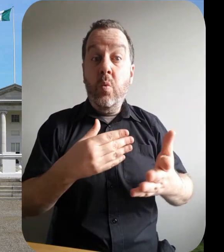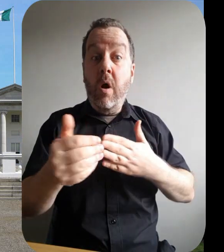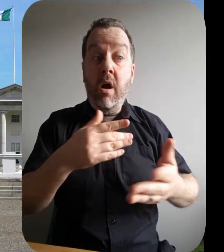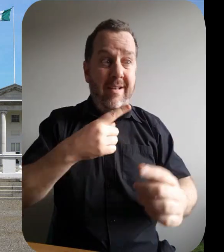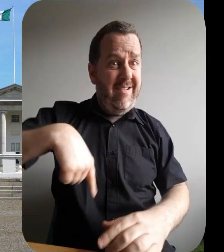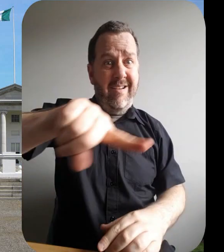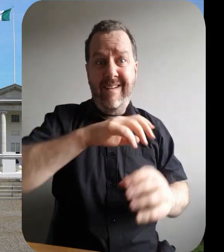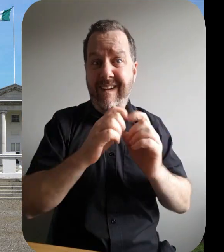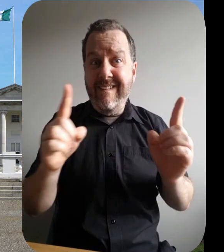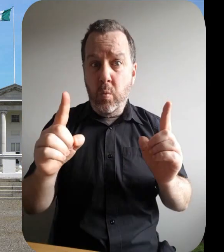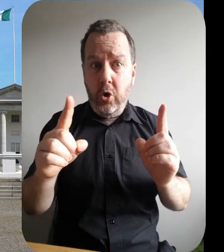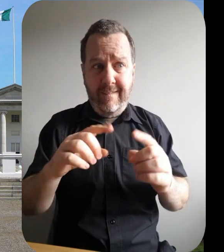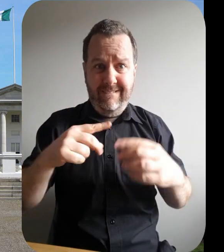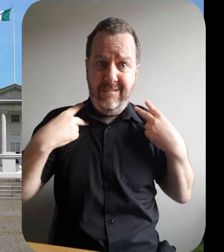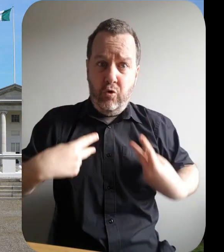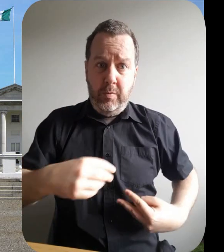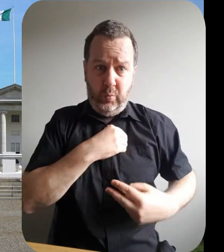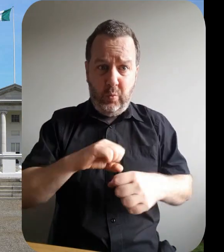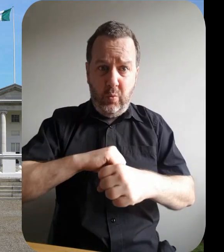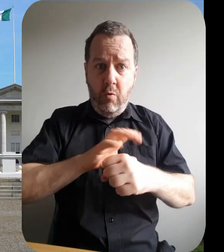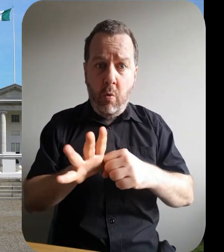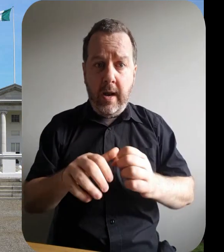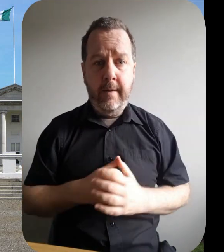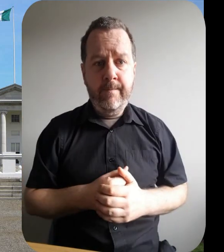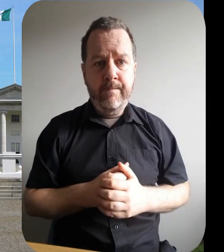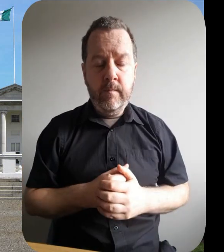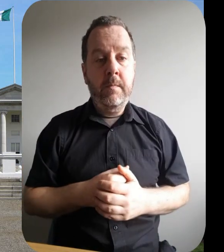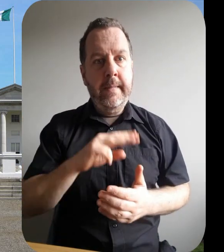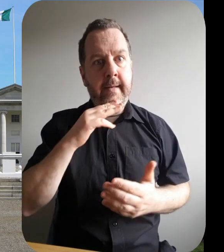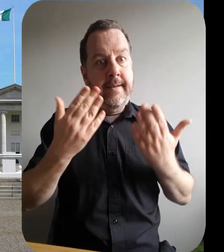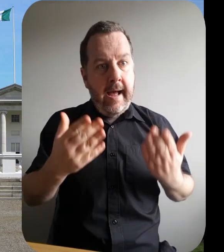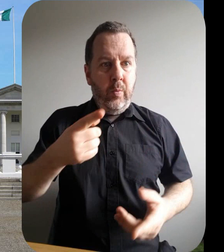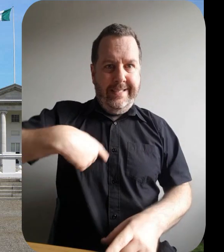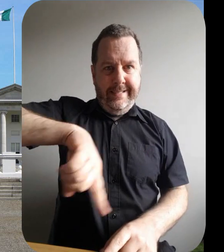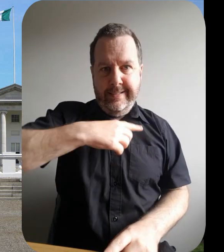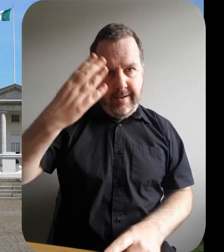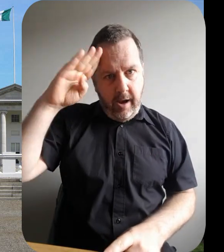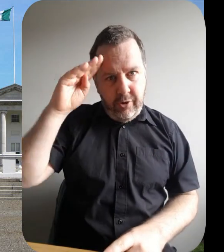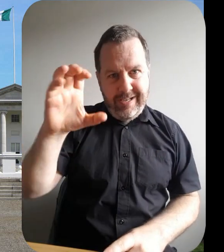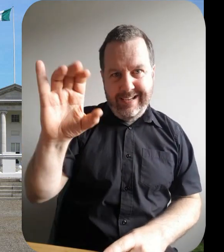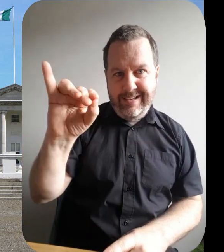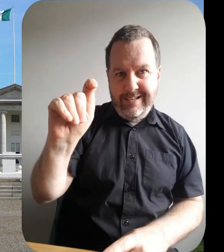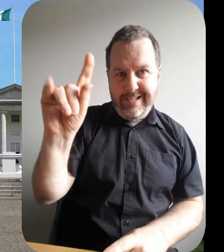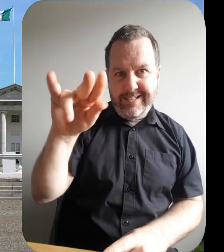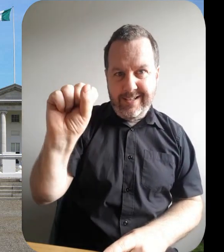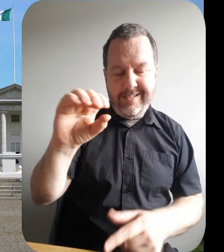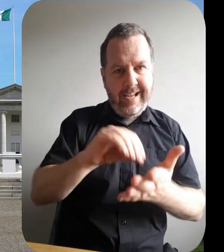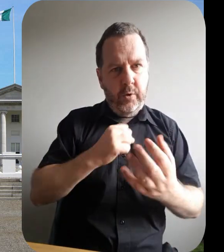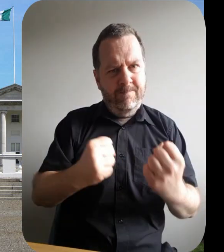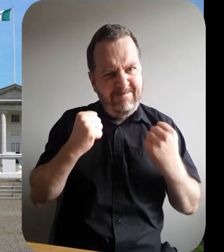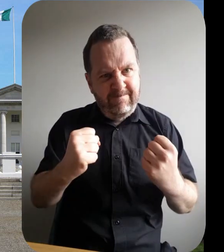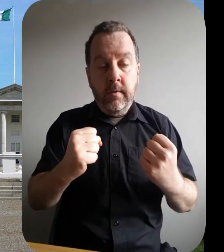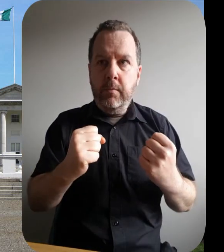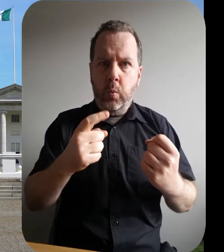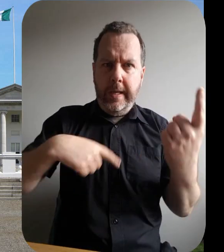shared vulnerability. This moment demands much of us as citizens, but I believe that